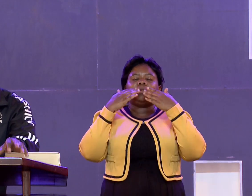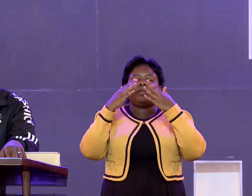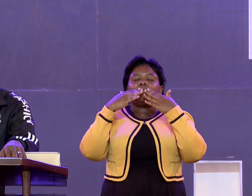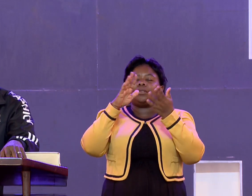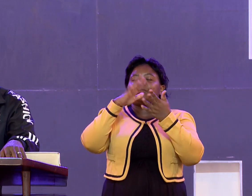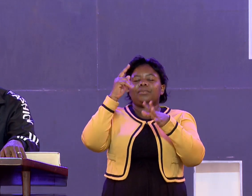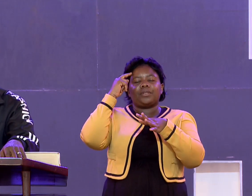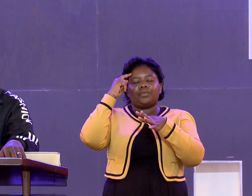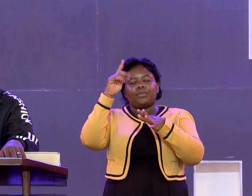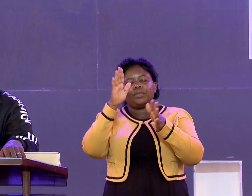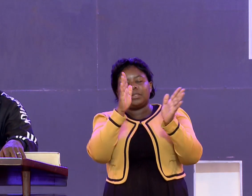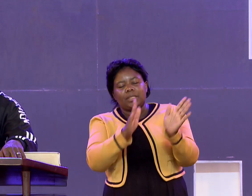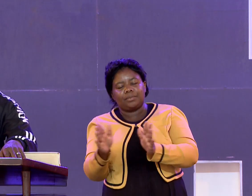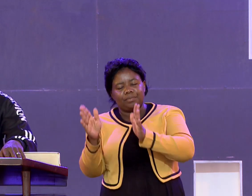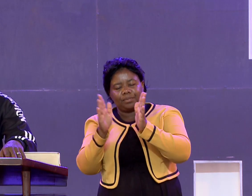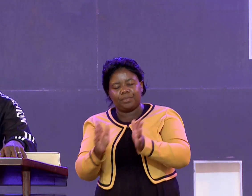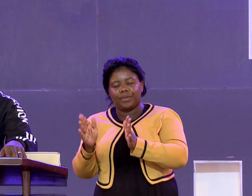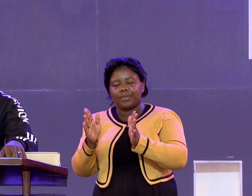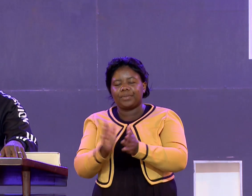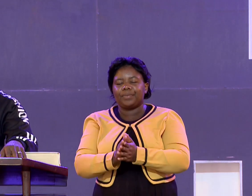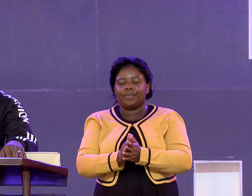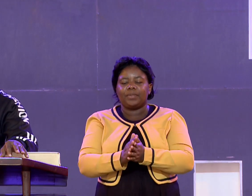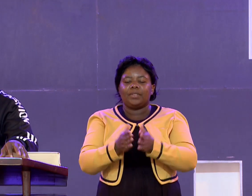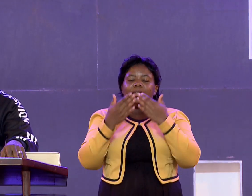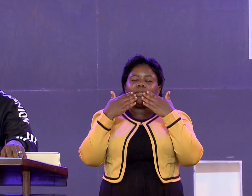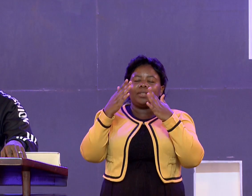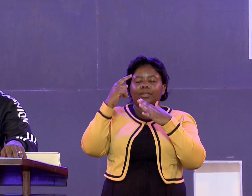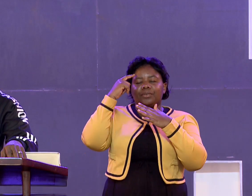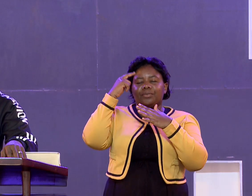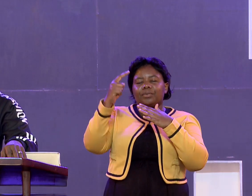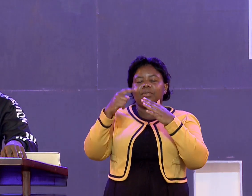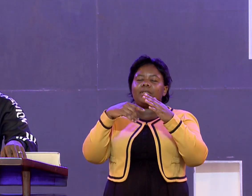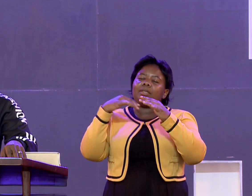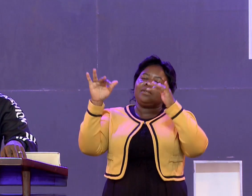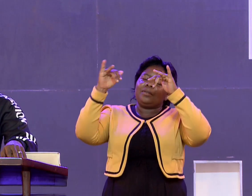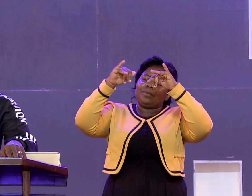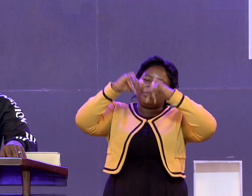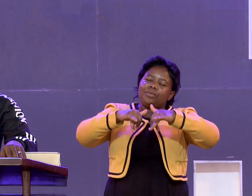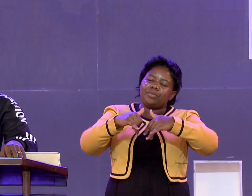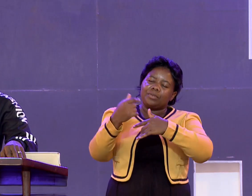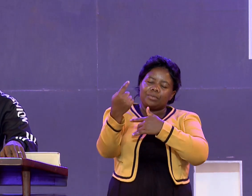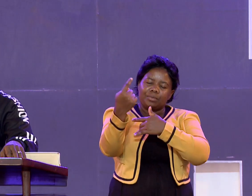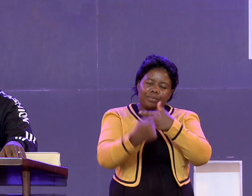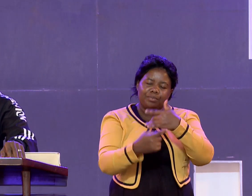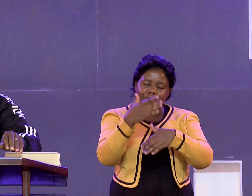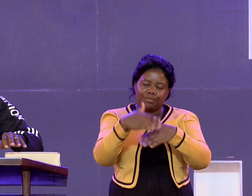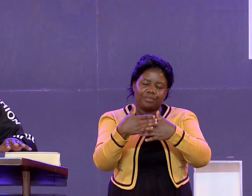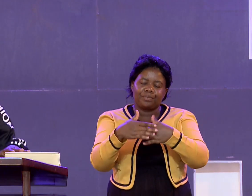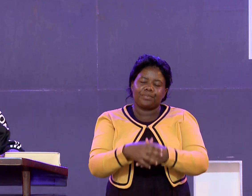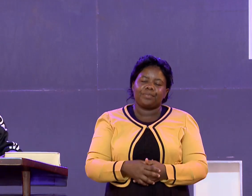for this arrangement. And we thank you for the upcoming conference of humility. We ask